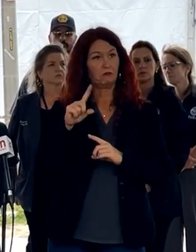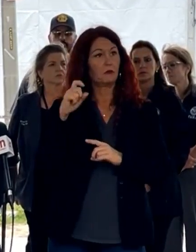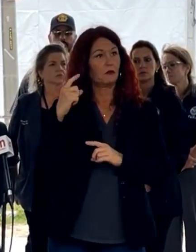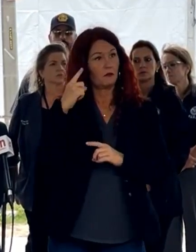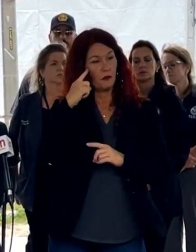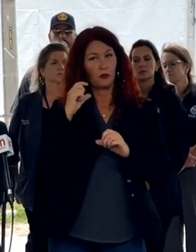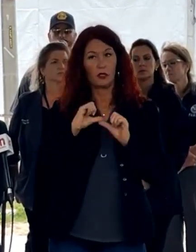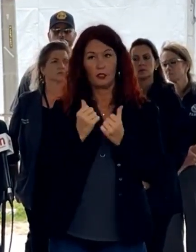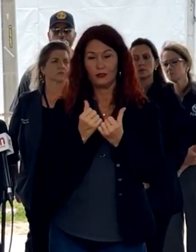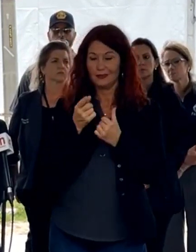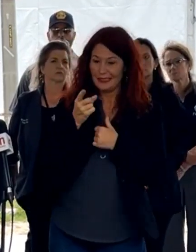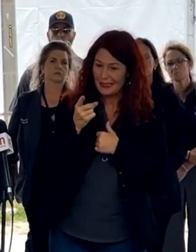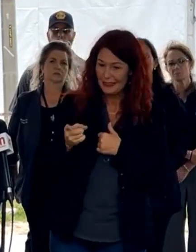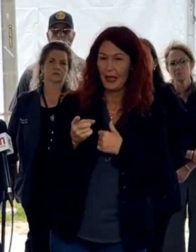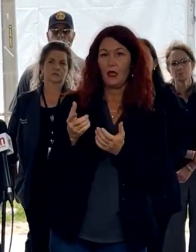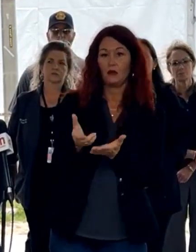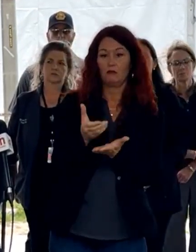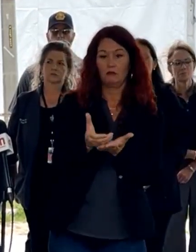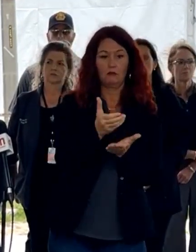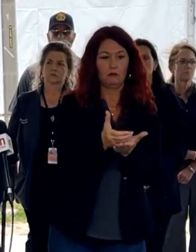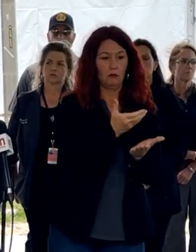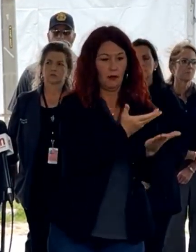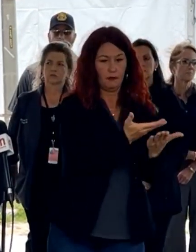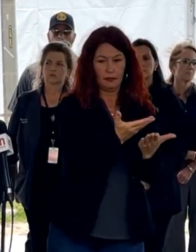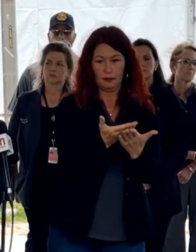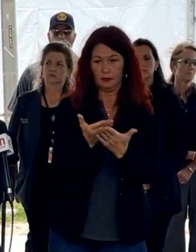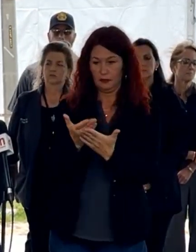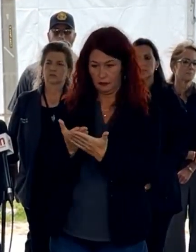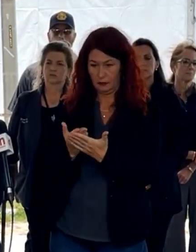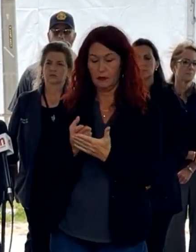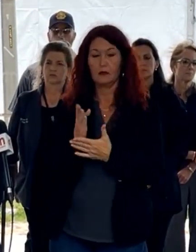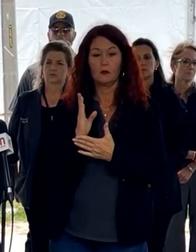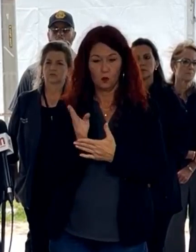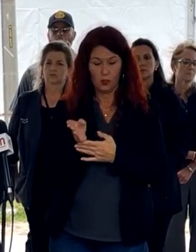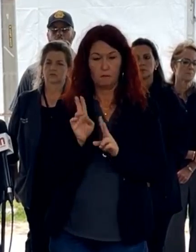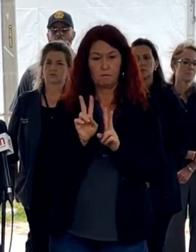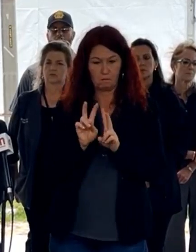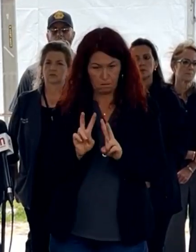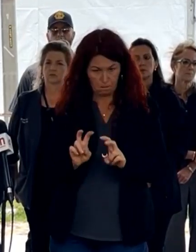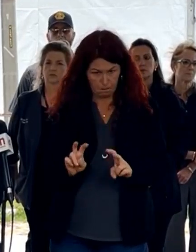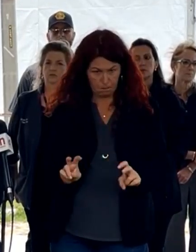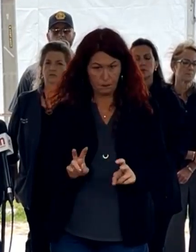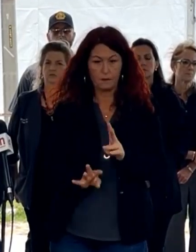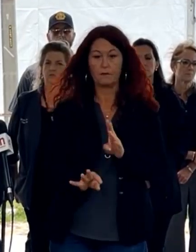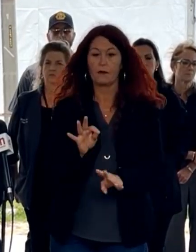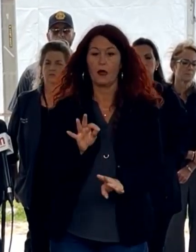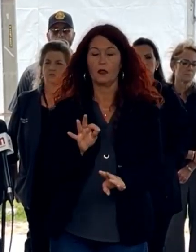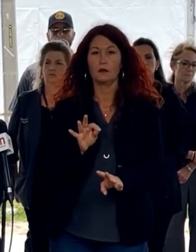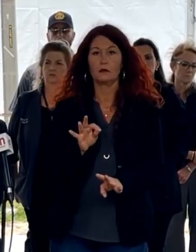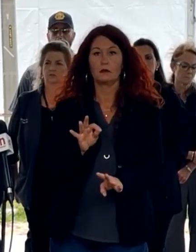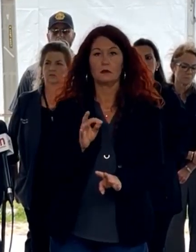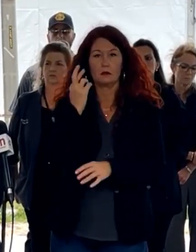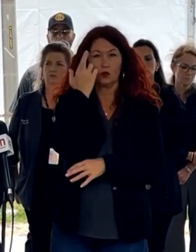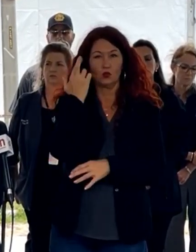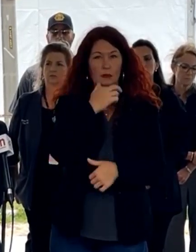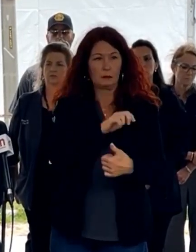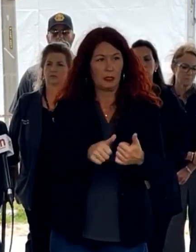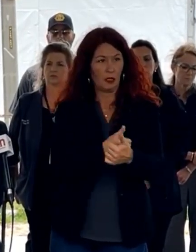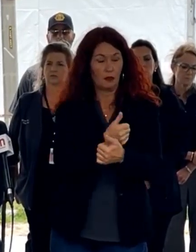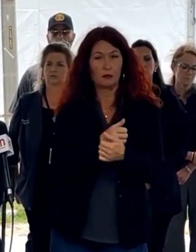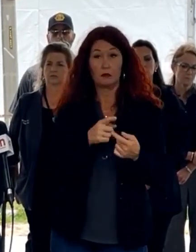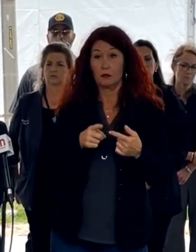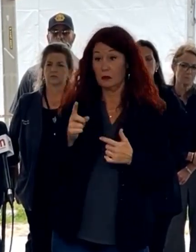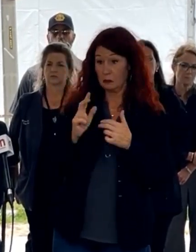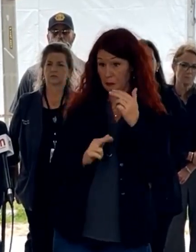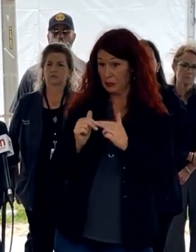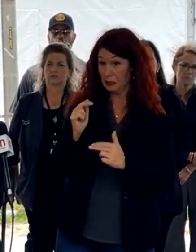tag all of the evidence that has been already gathered, and they are embedded and working with our police department to